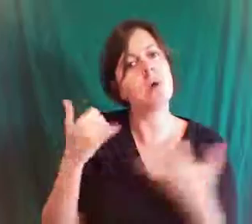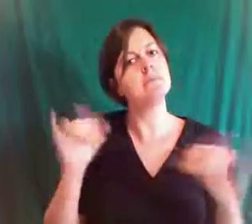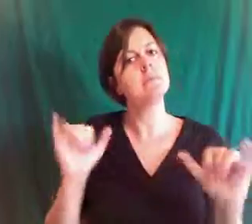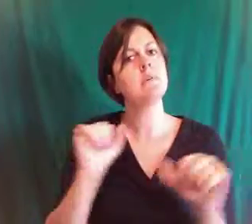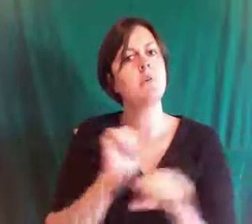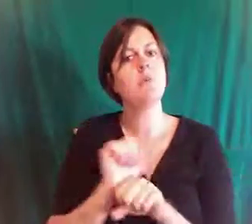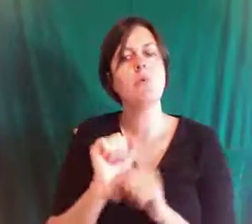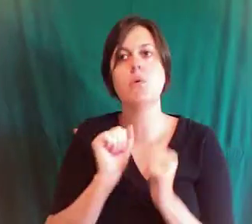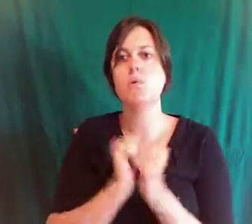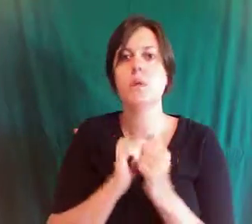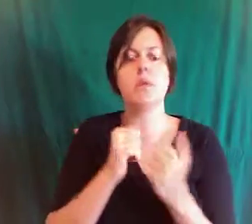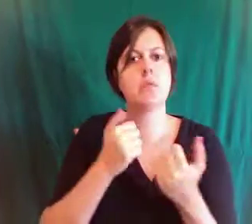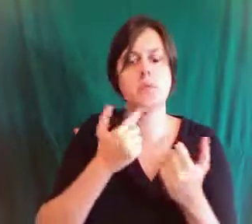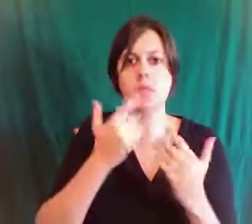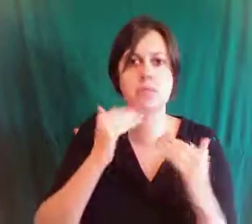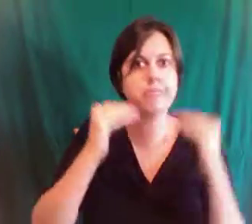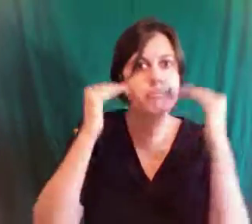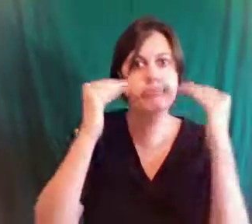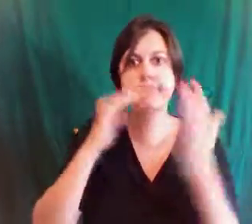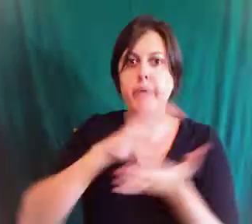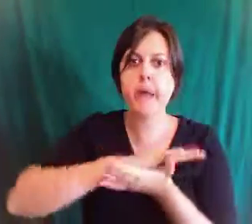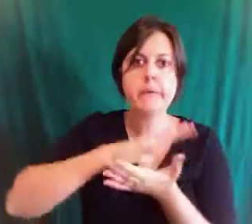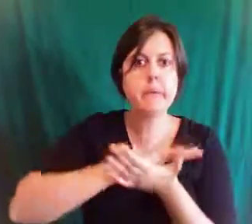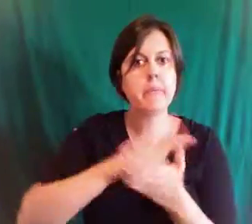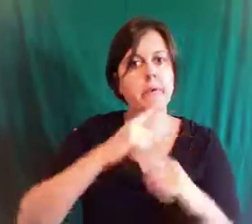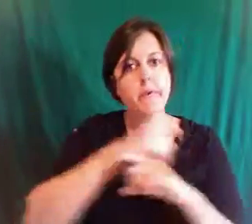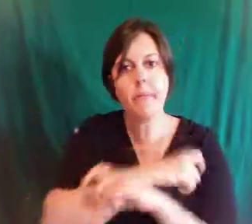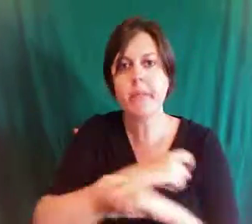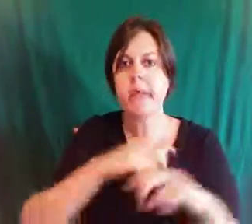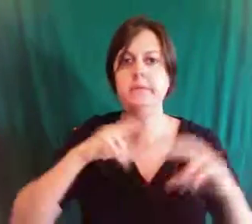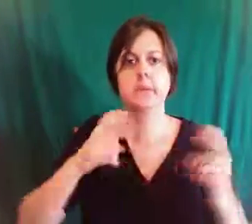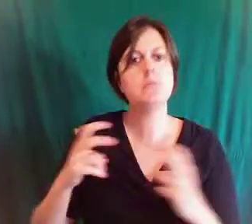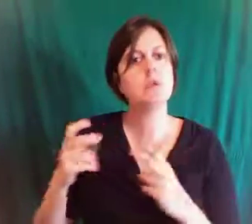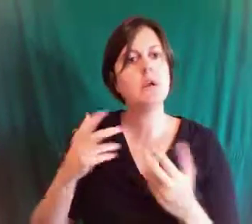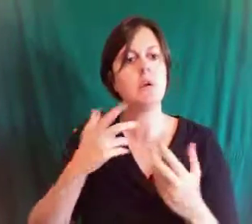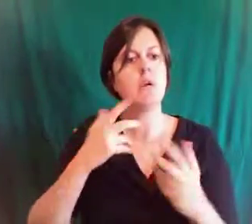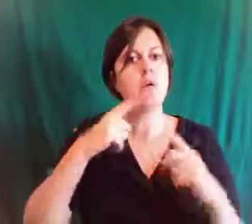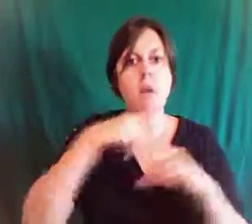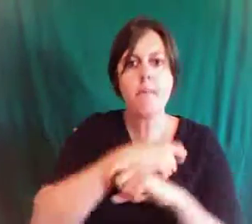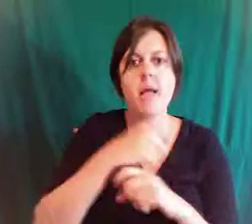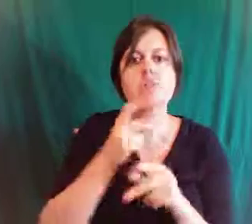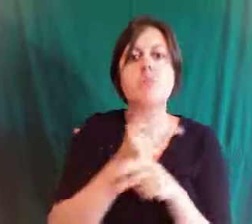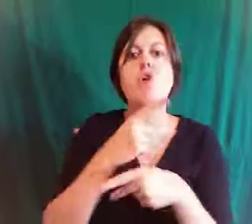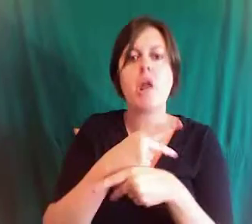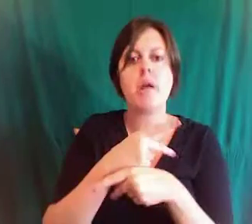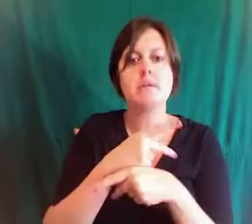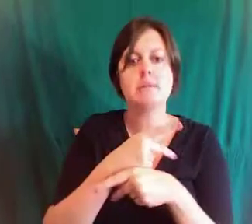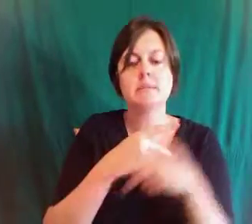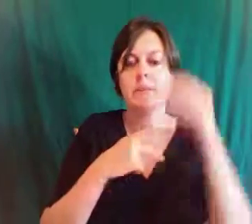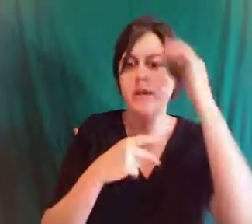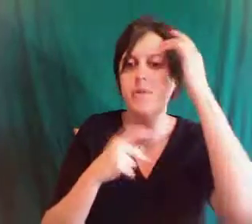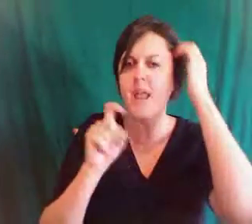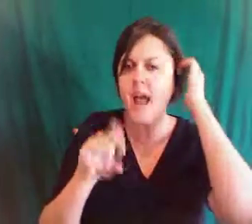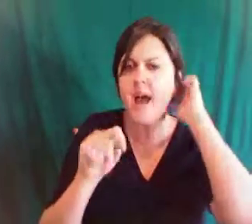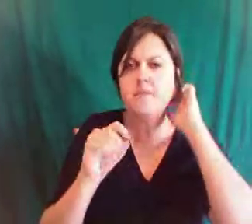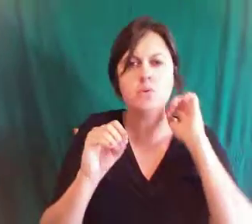complex topics. Even my software clients, typically they have very complex products that I have to dig in deep with the engineers and